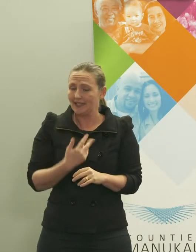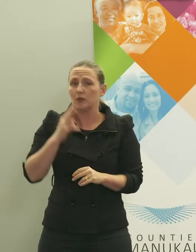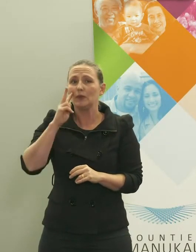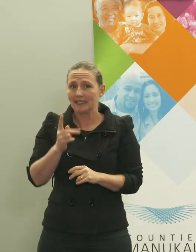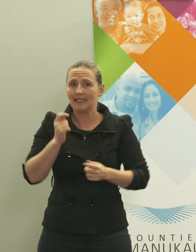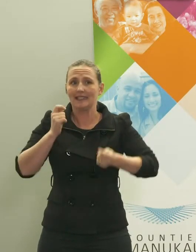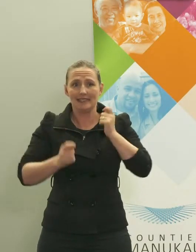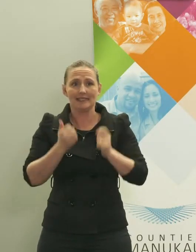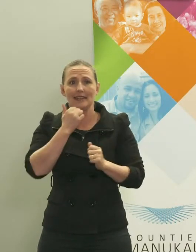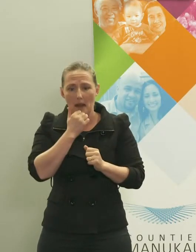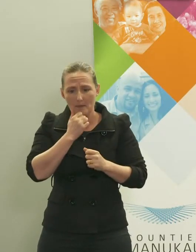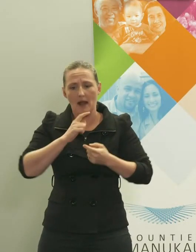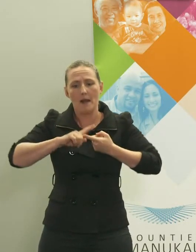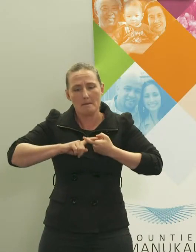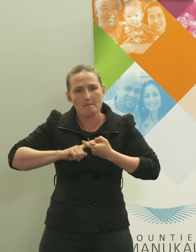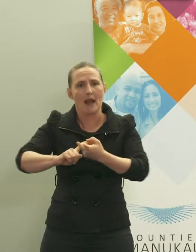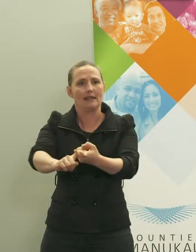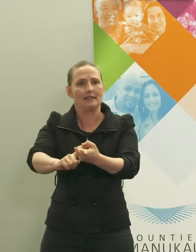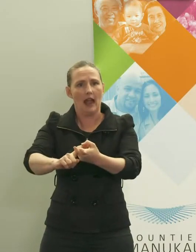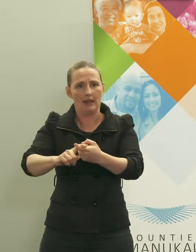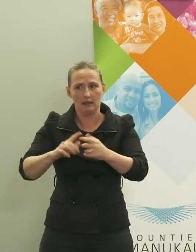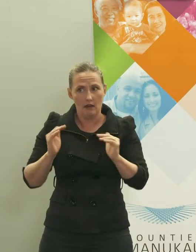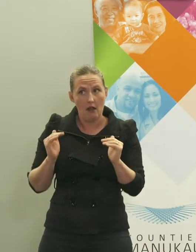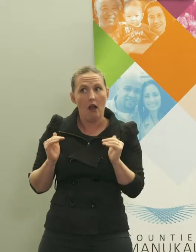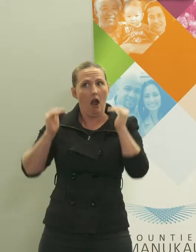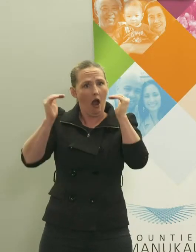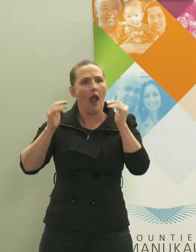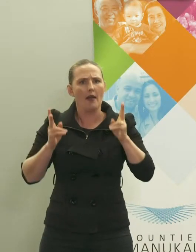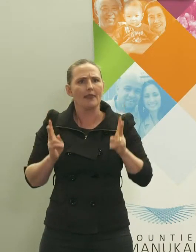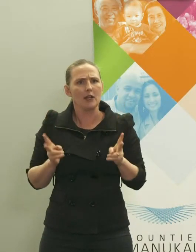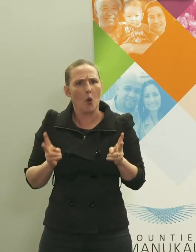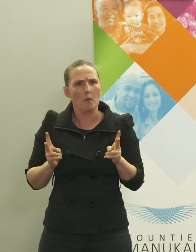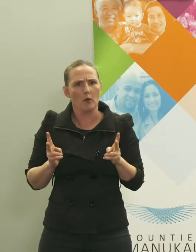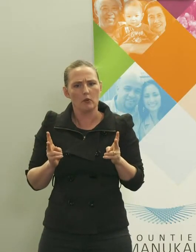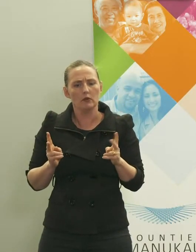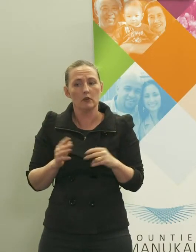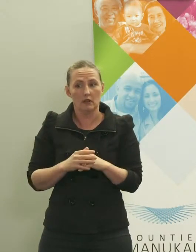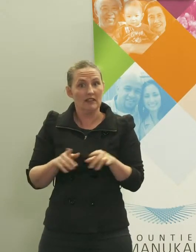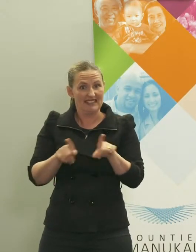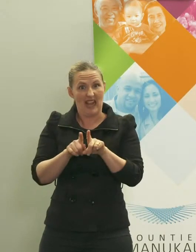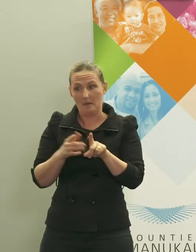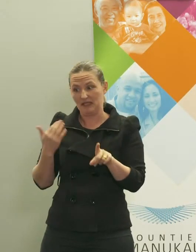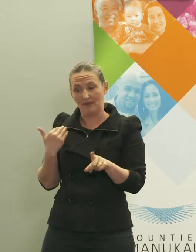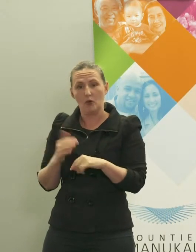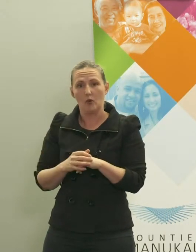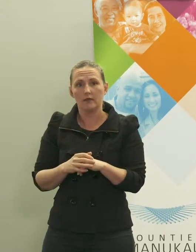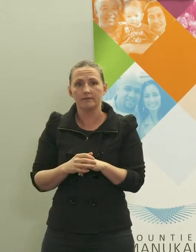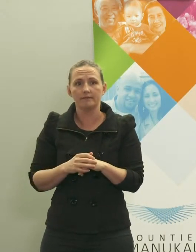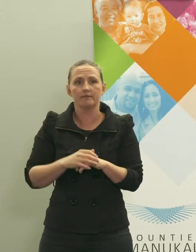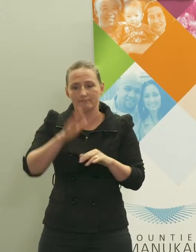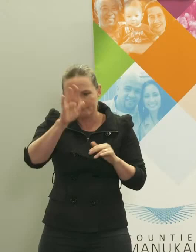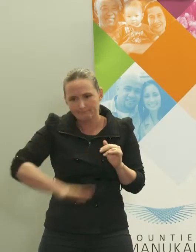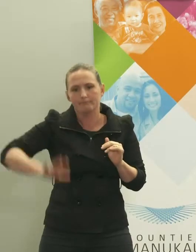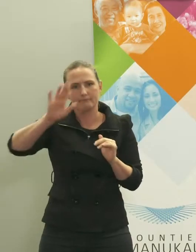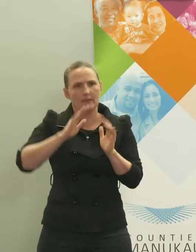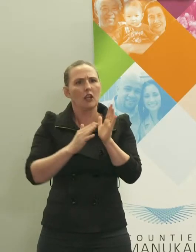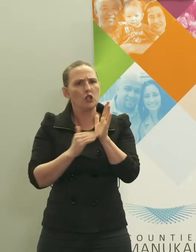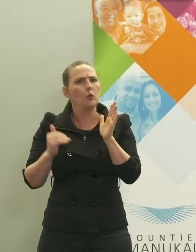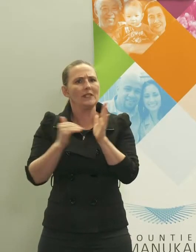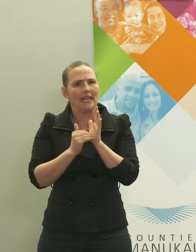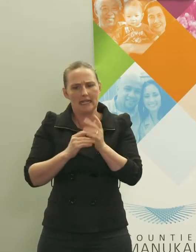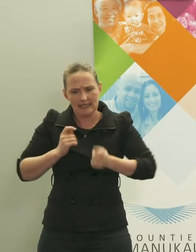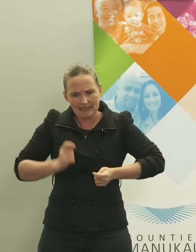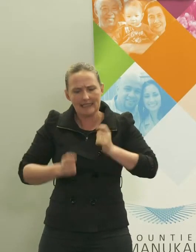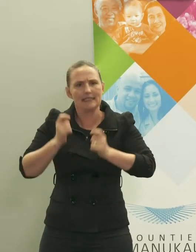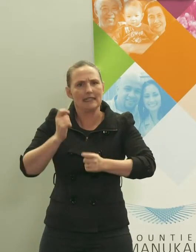maintained at a higher than normal level, and we have been maintaining them at a higher than normal level around the rest of the country for a period of time as well. Just again, for